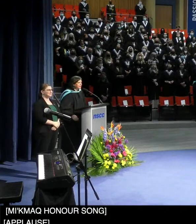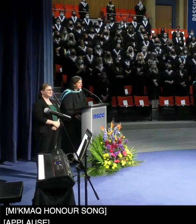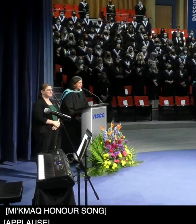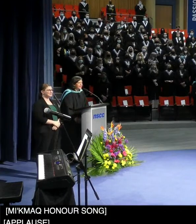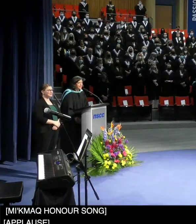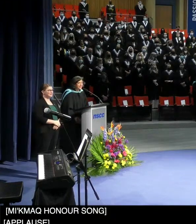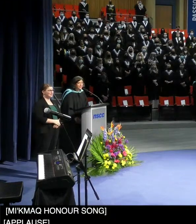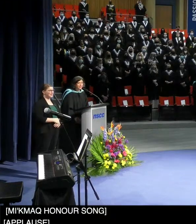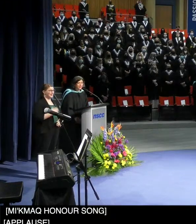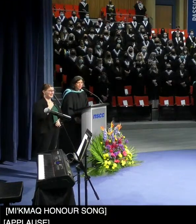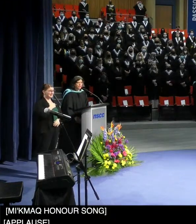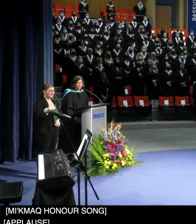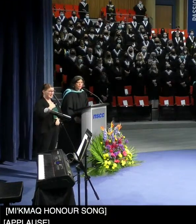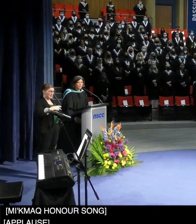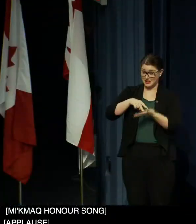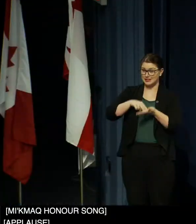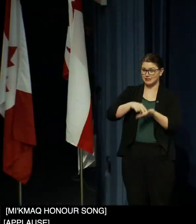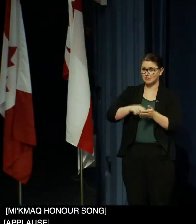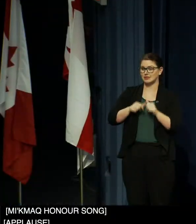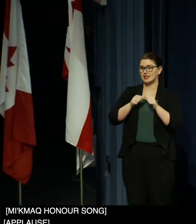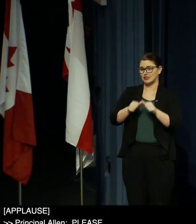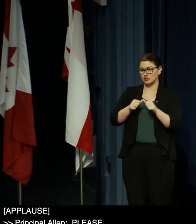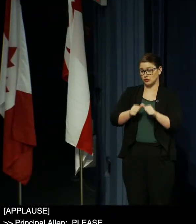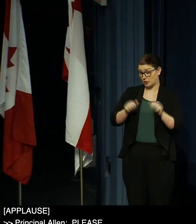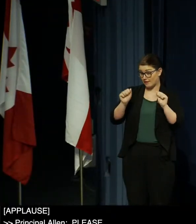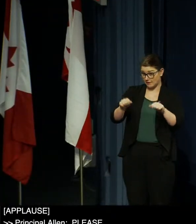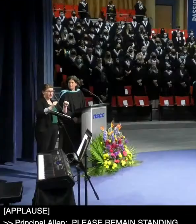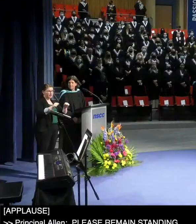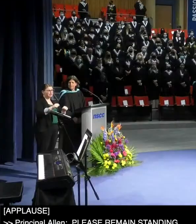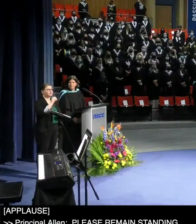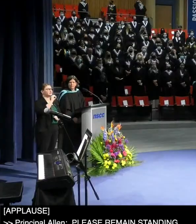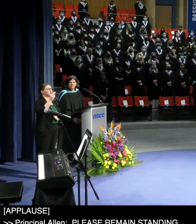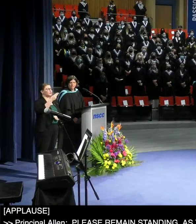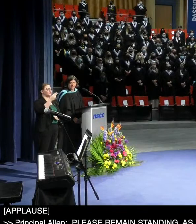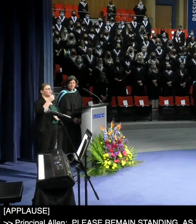Please remain standing as you are able for O Canada.